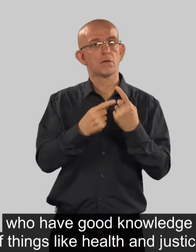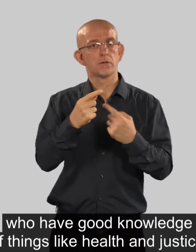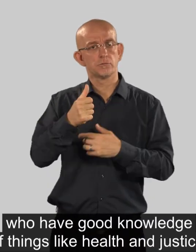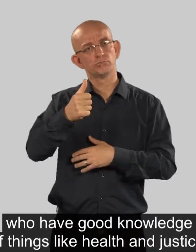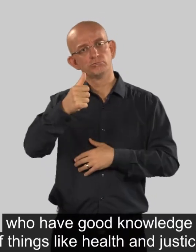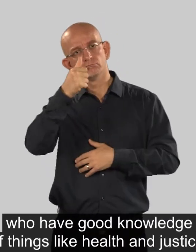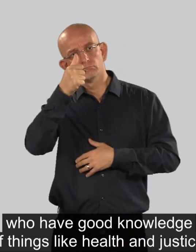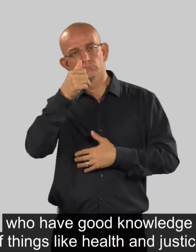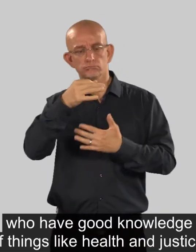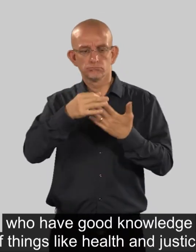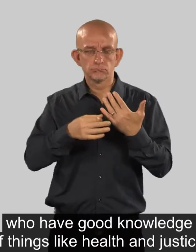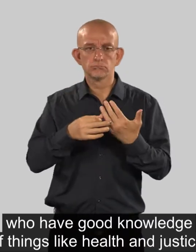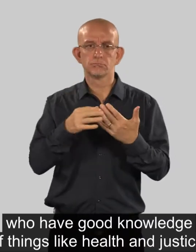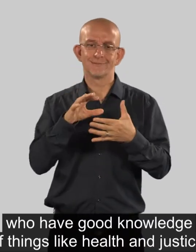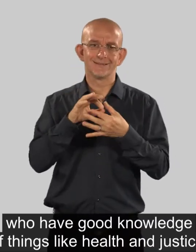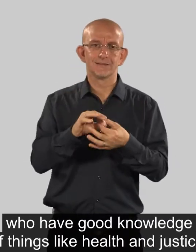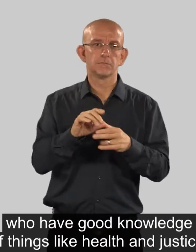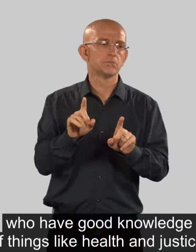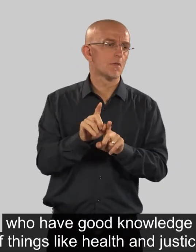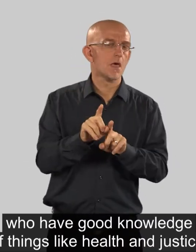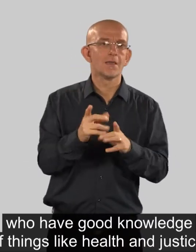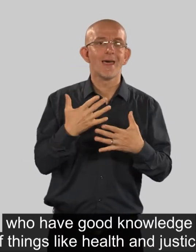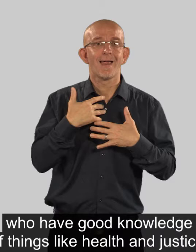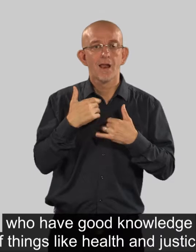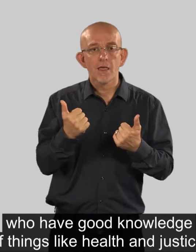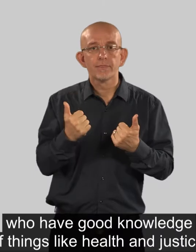of things like health and justice.